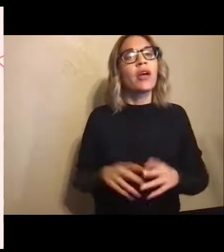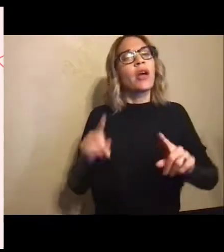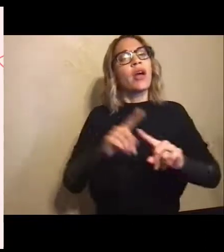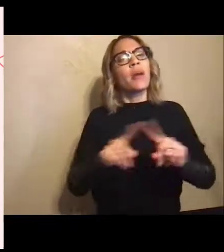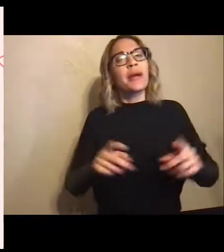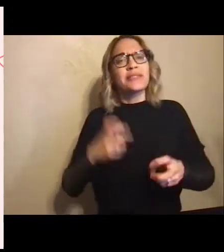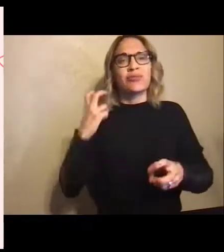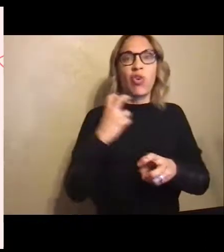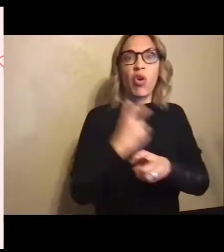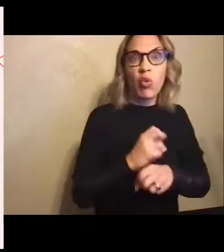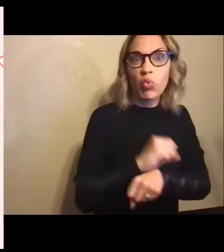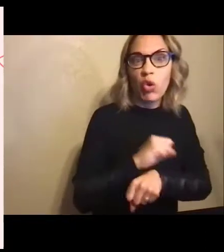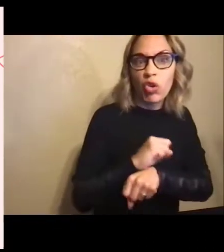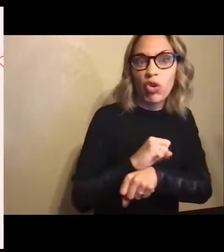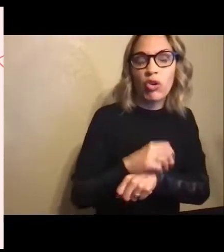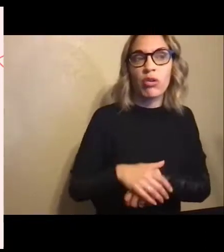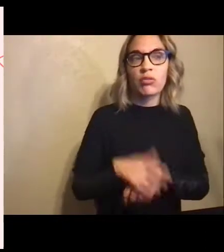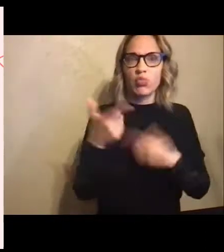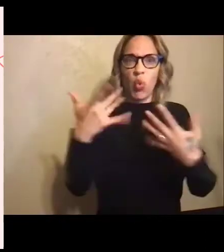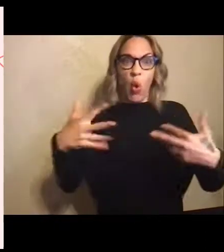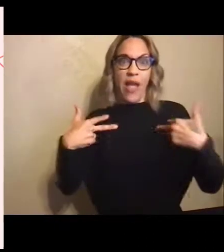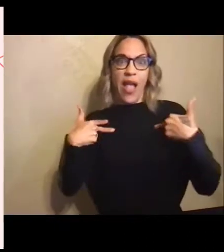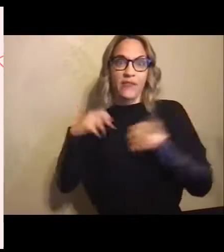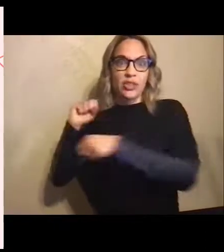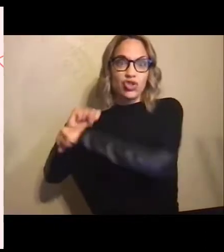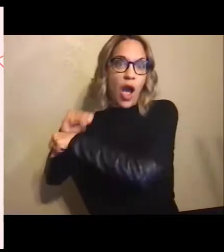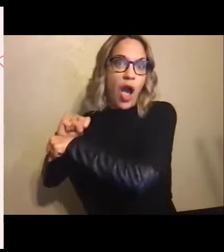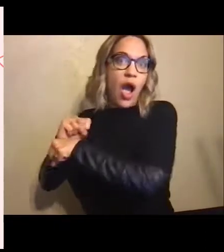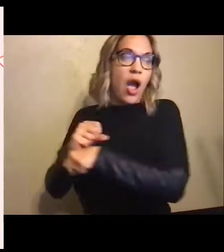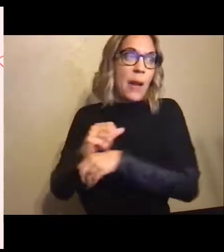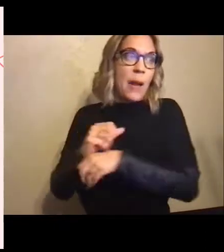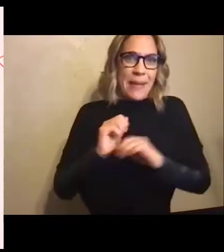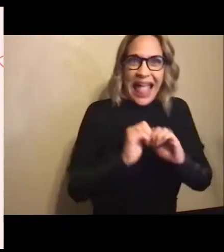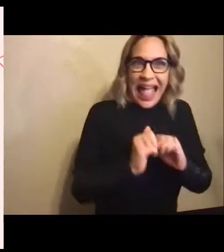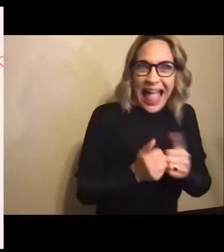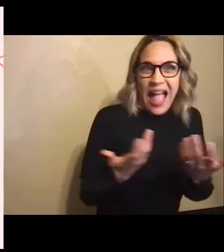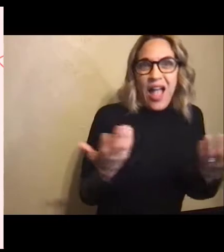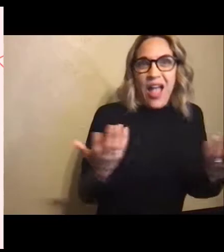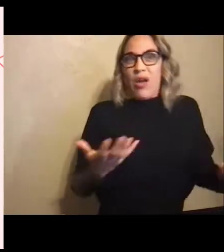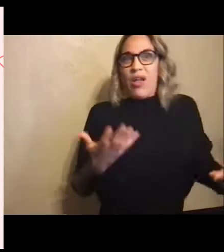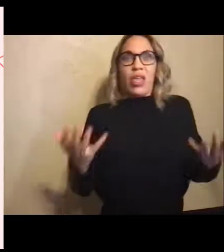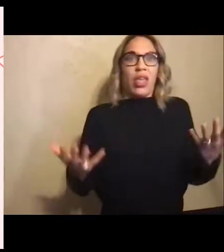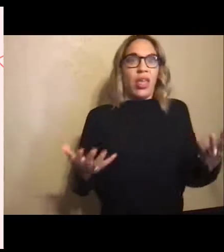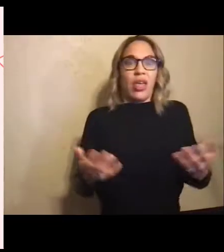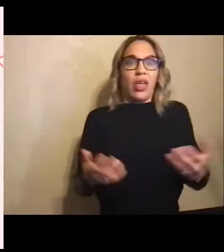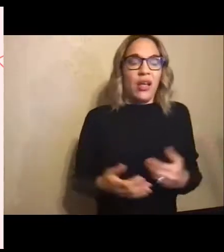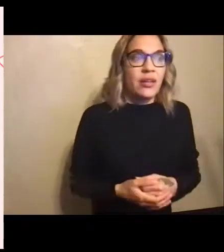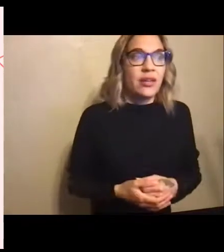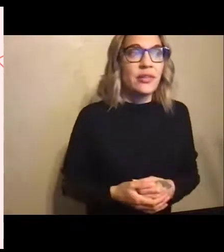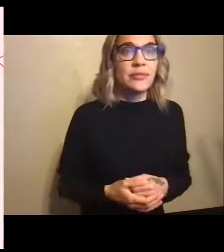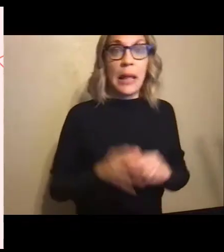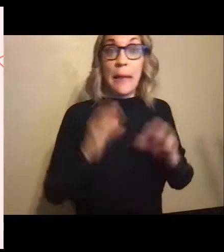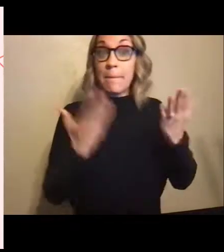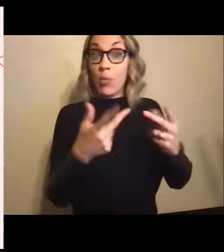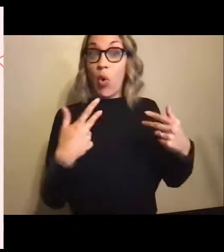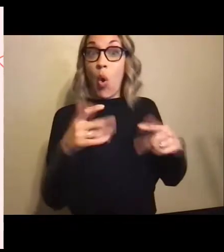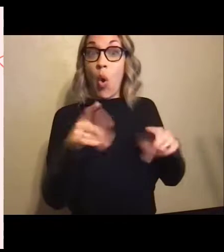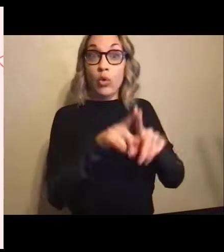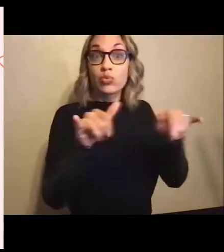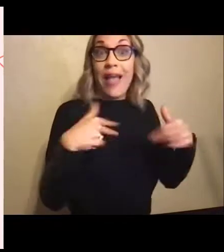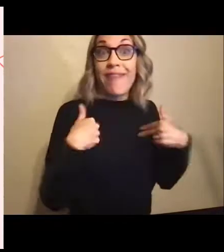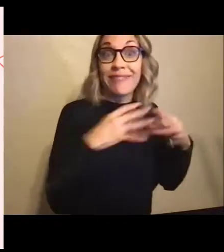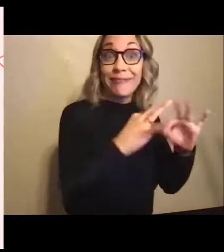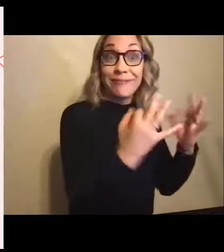would improve, would do better if they had your idea, but it requires work and you already have a full-time job and you don't know